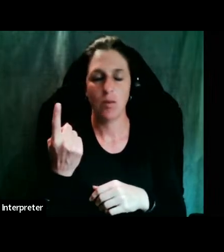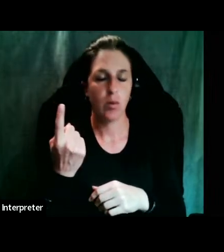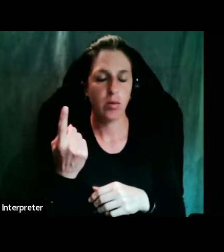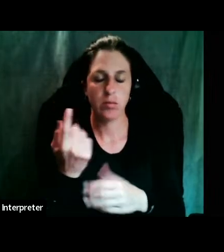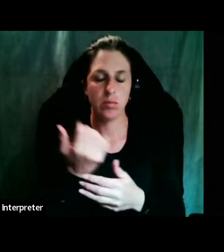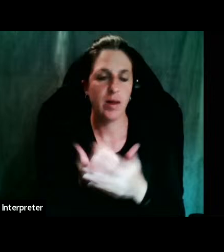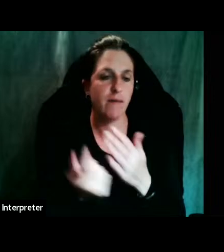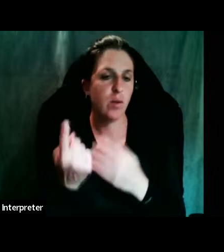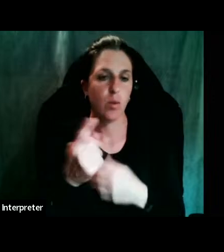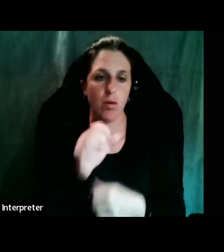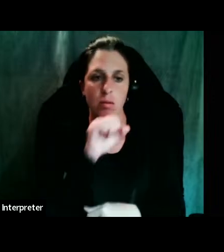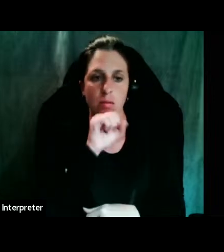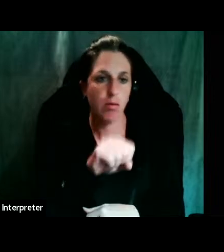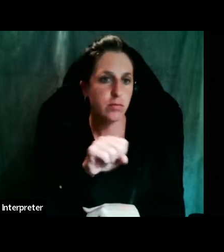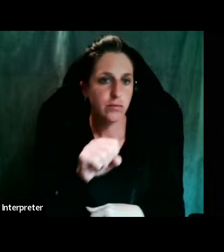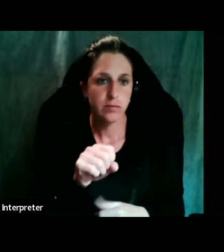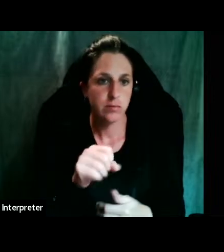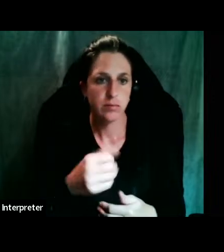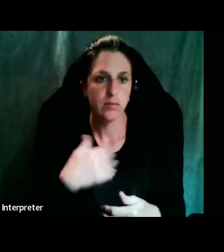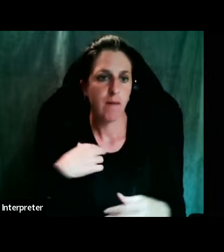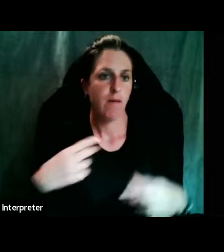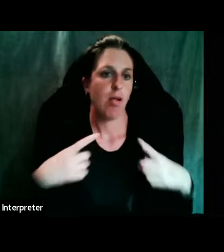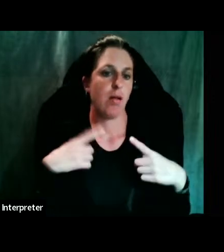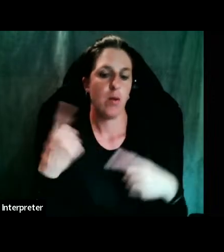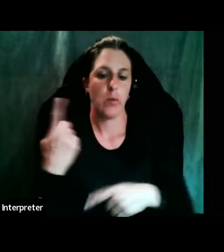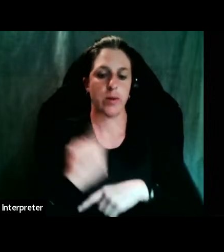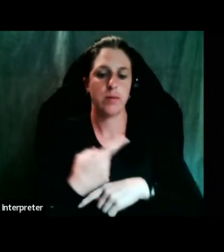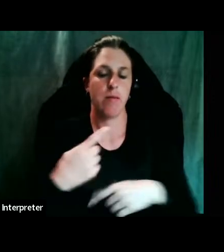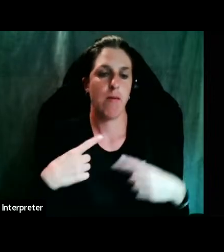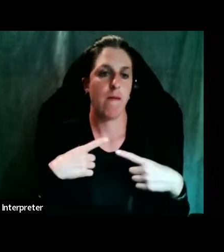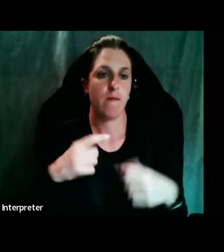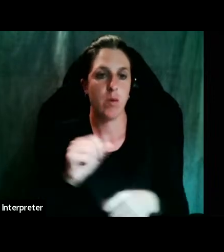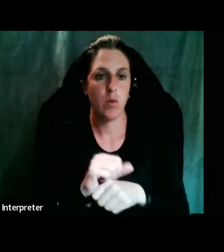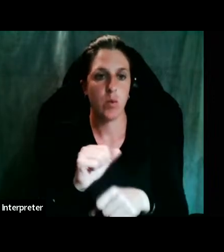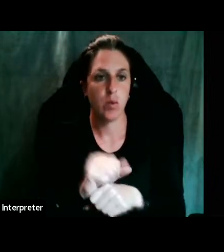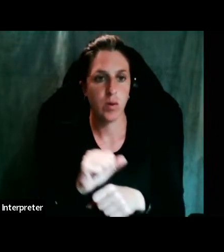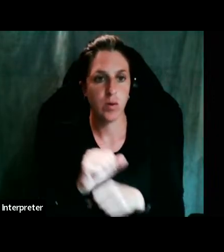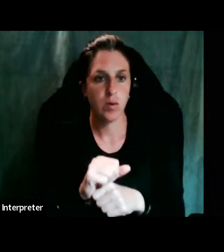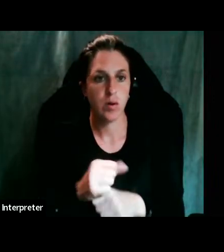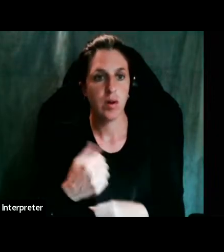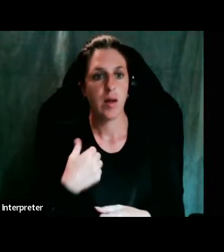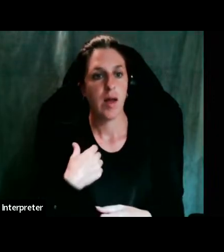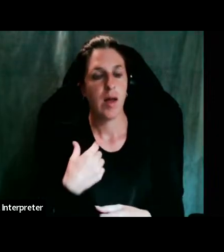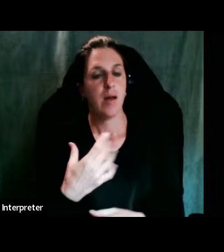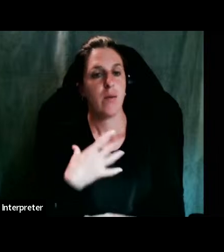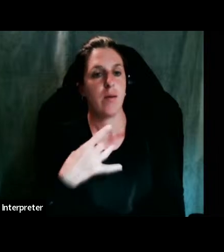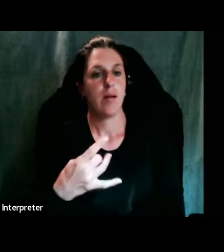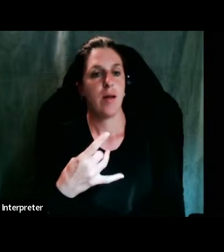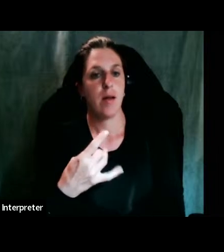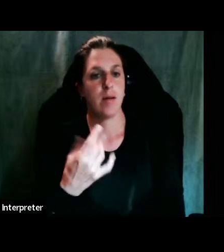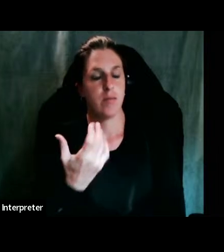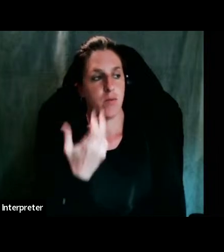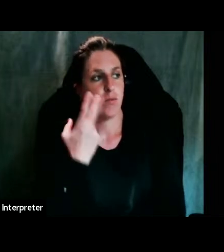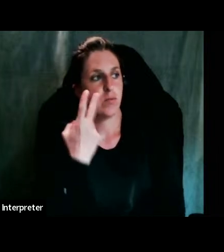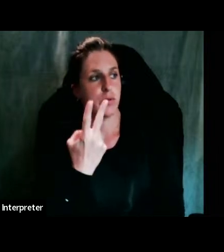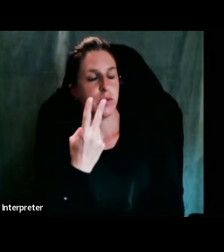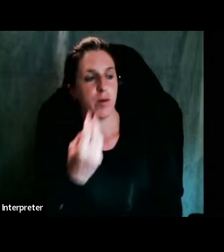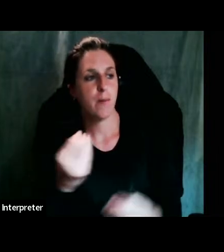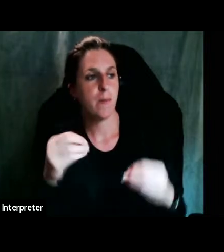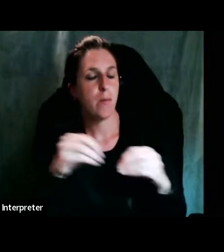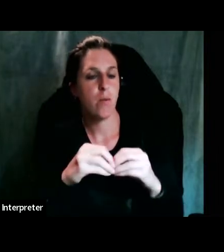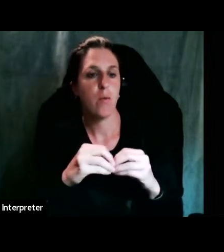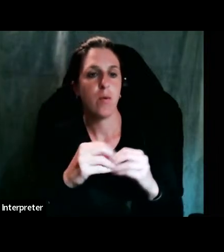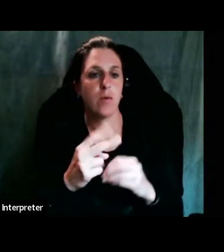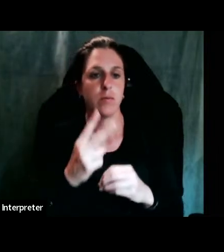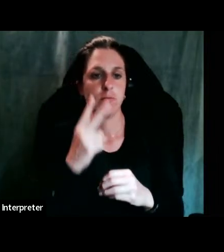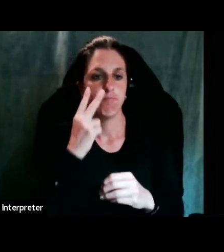I'd like to see more reflection. And I know the front part was all the celebration